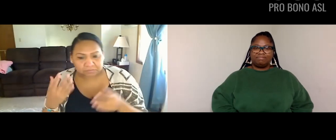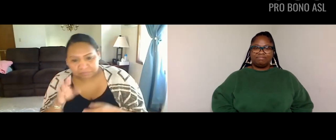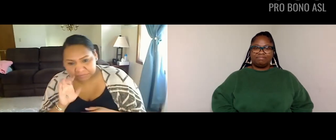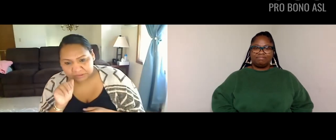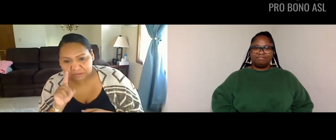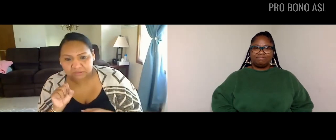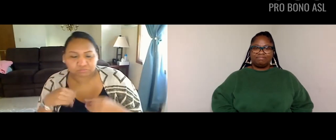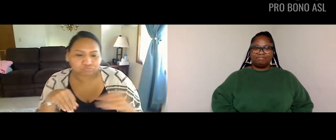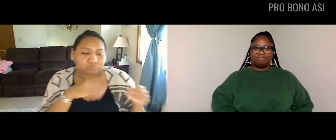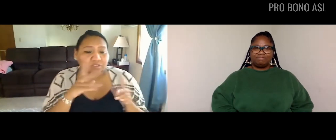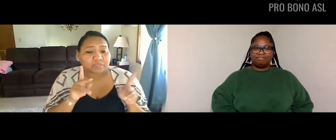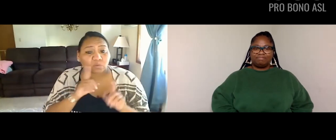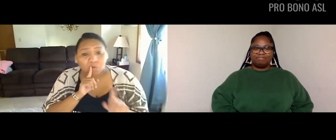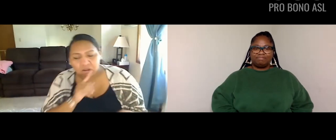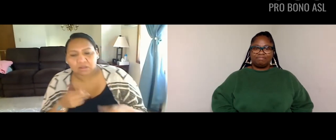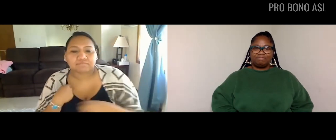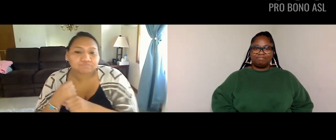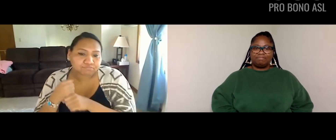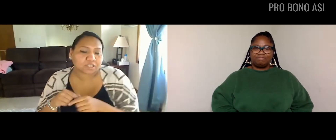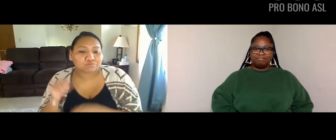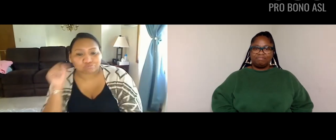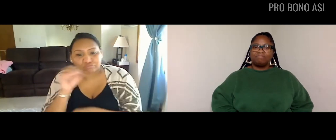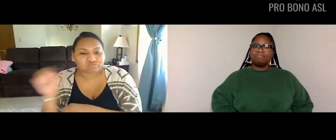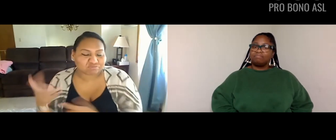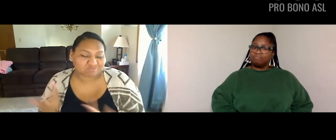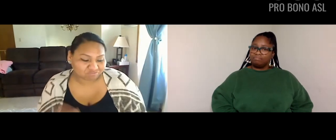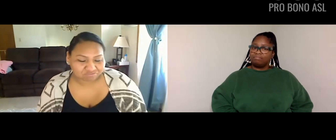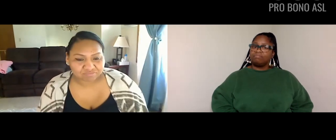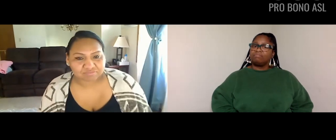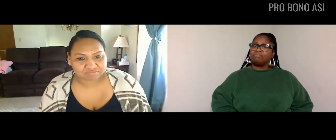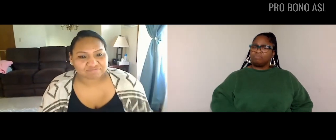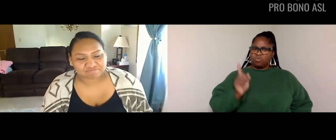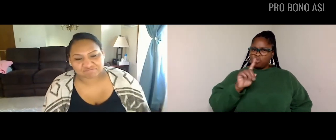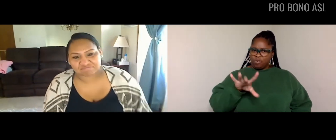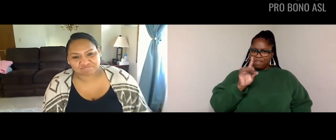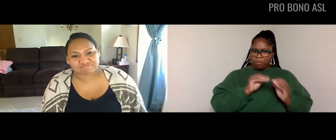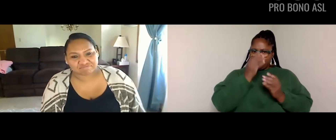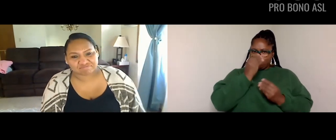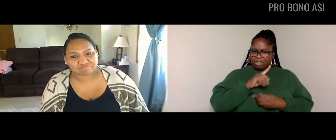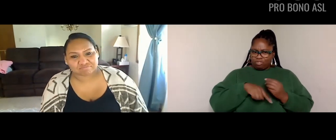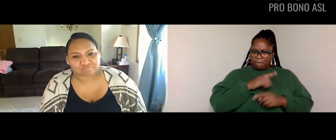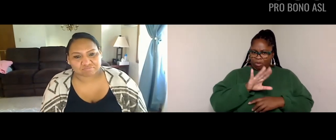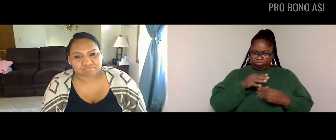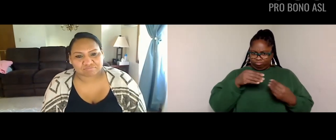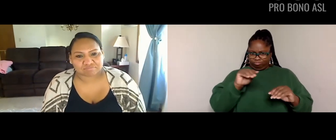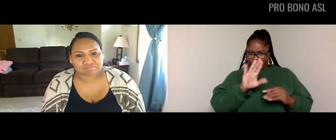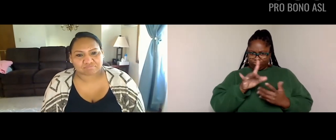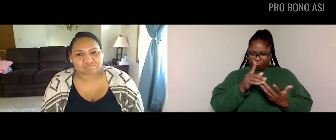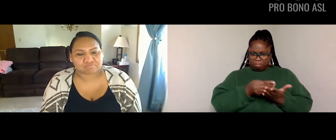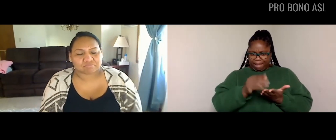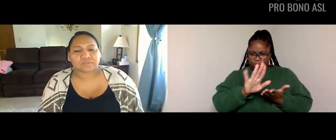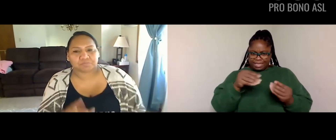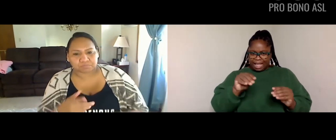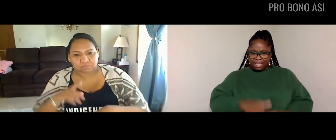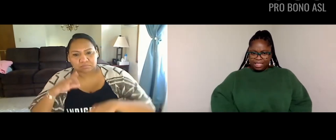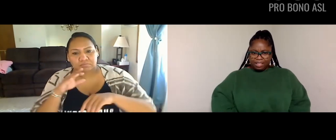I fell in love with beadworking. I've been doing it for a very long time. I sell my beadworking, and people buy it for those different